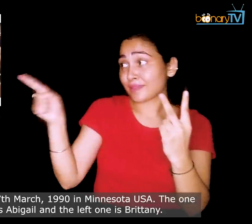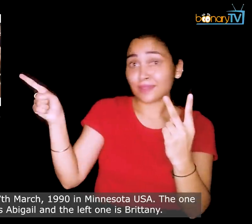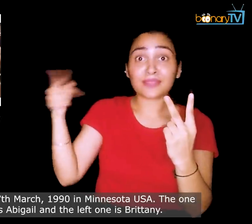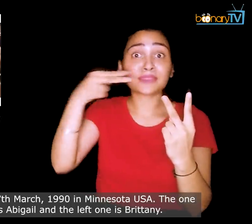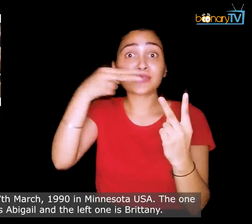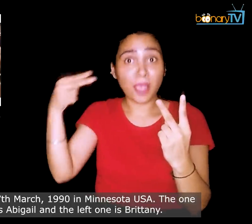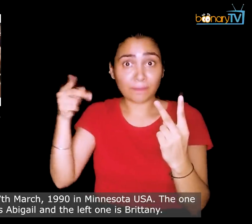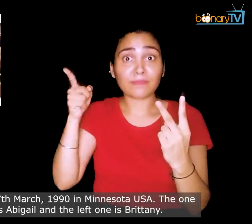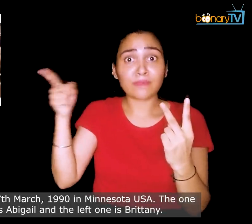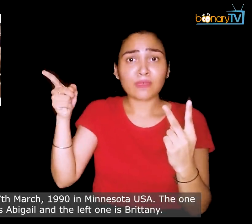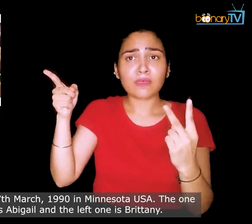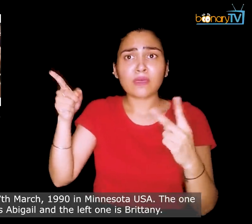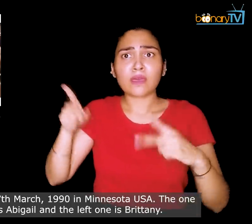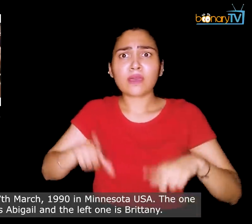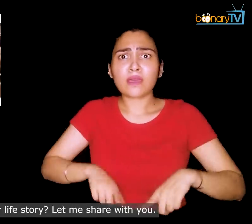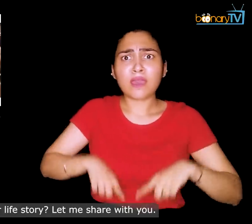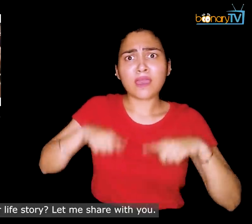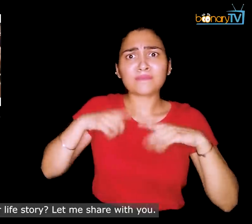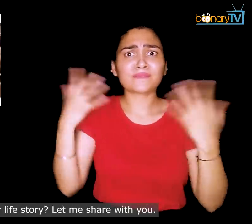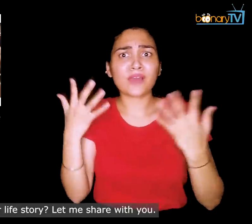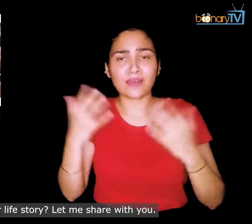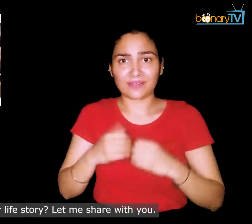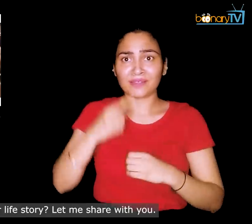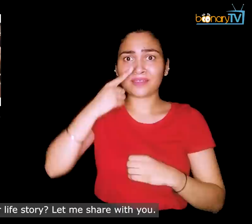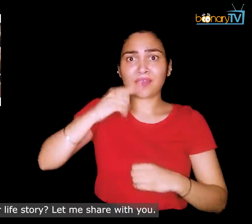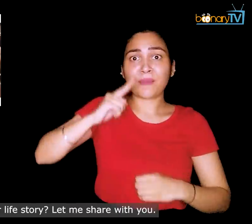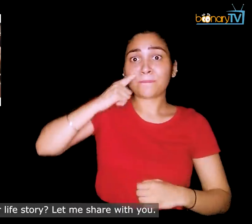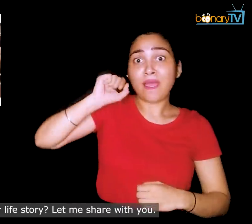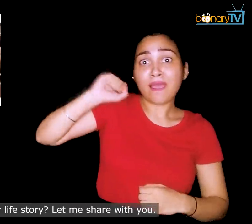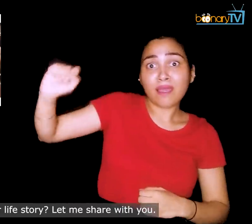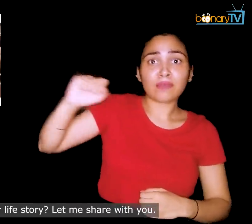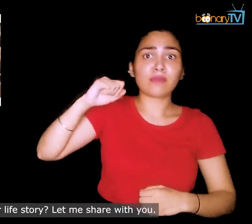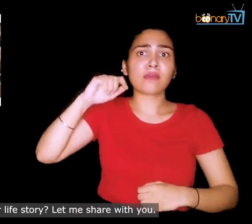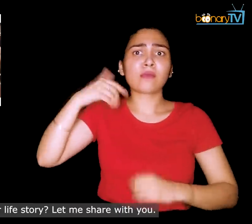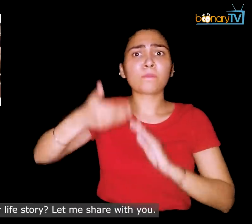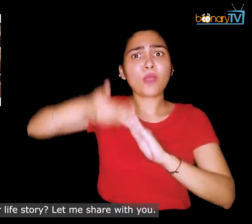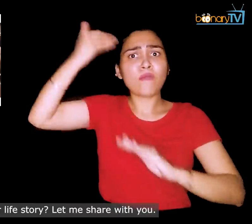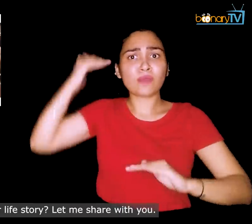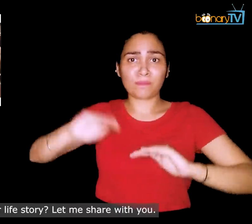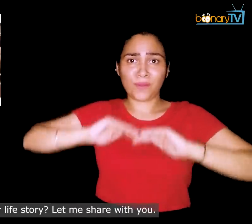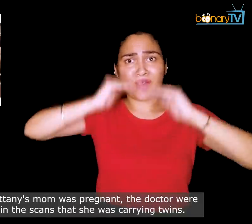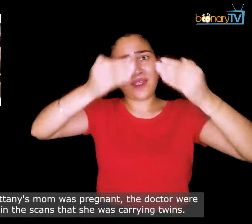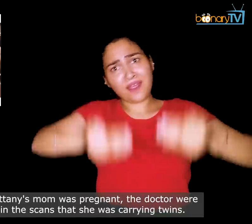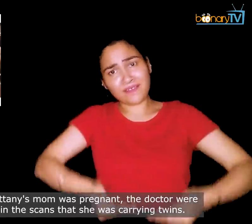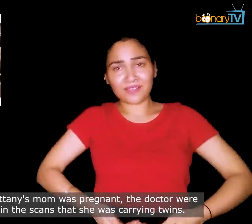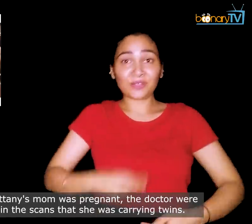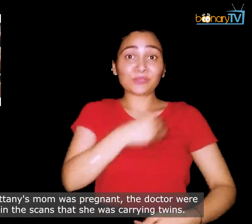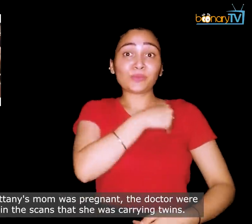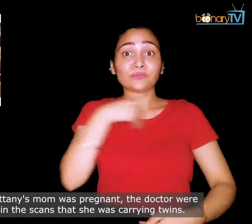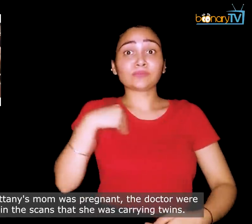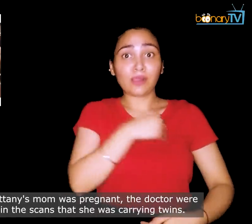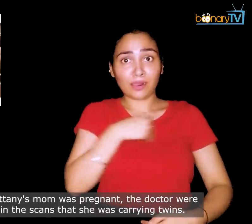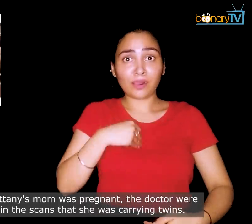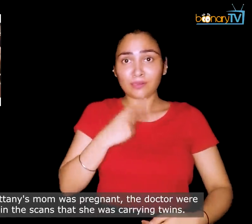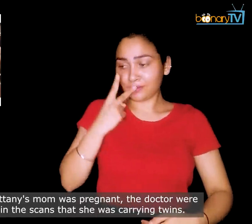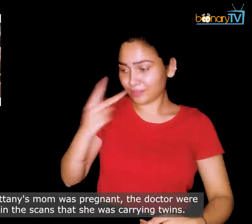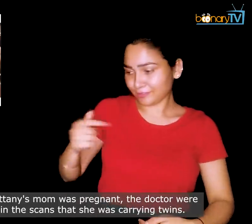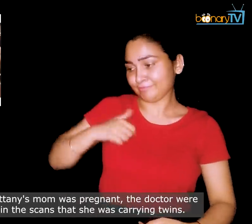left one is Brittany. What's their life story? Let me share with you. When Abigail and Brittany's mom was pregnant,